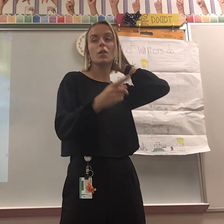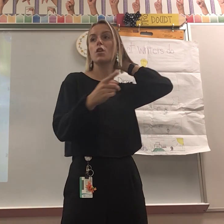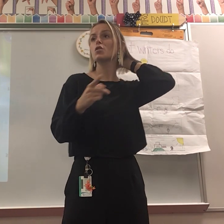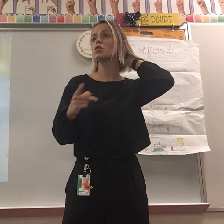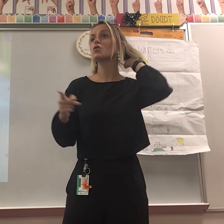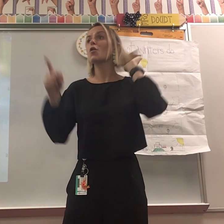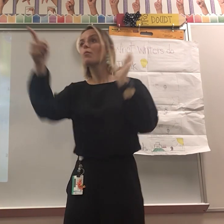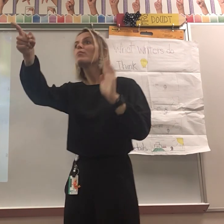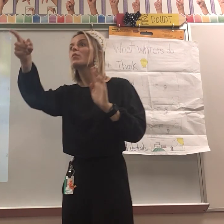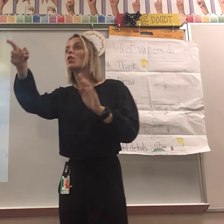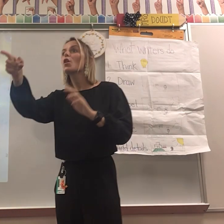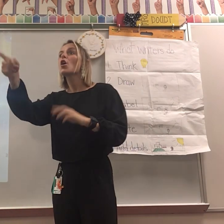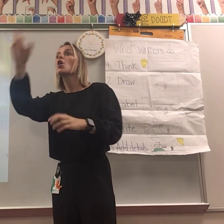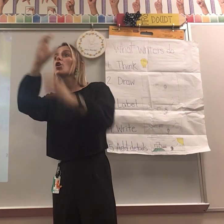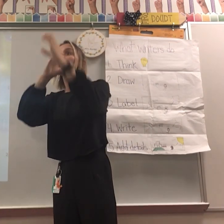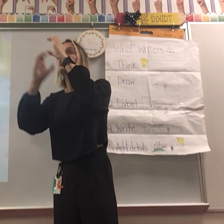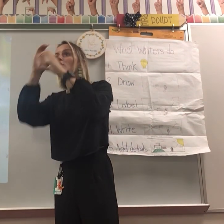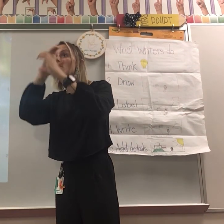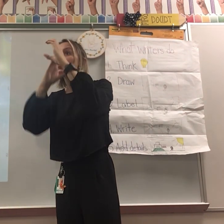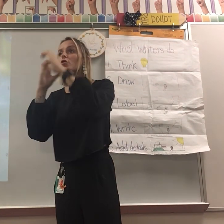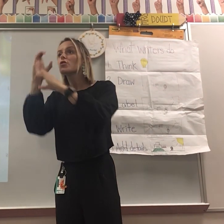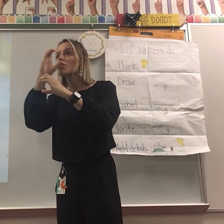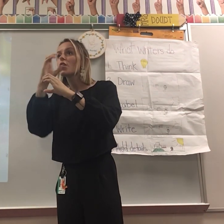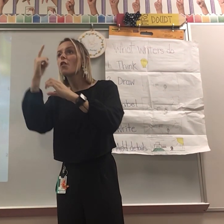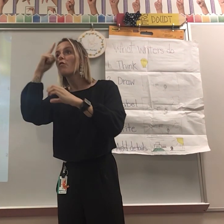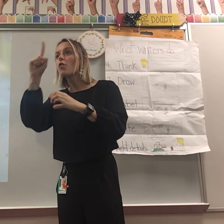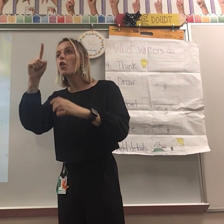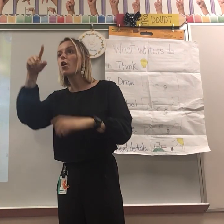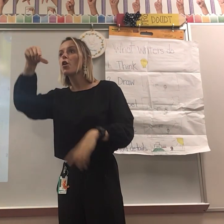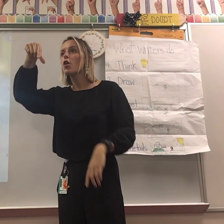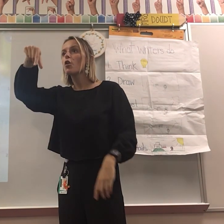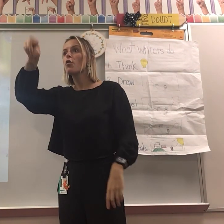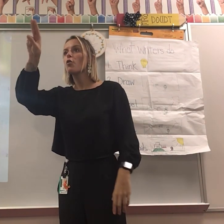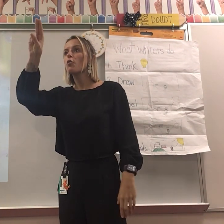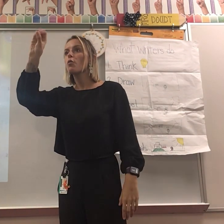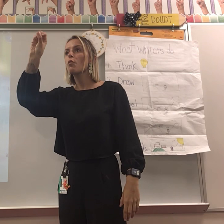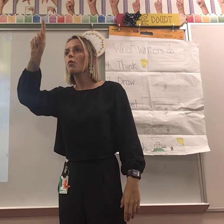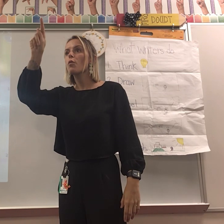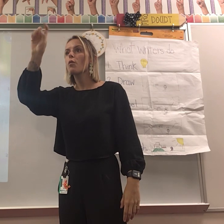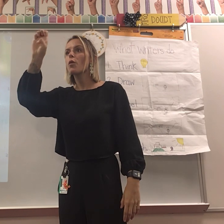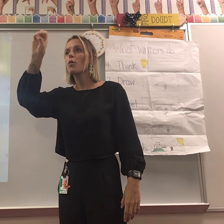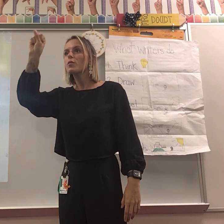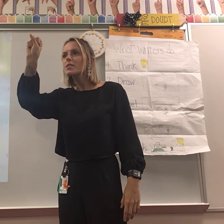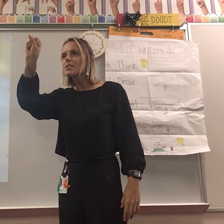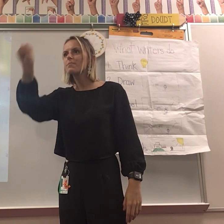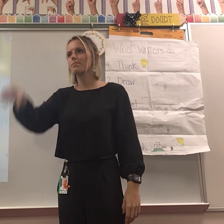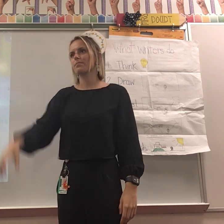There's two on this page, so we don't need to go back any further. So can you point to the quotation marks?